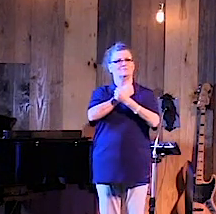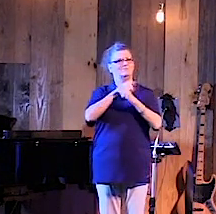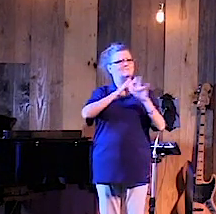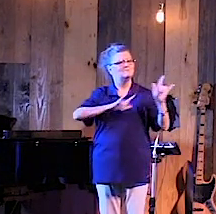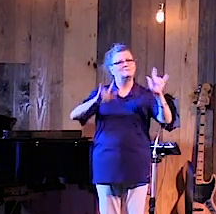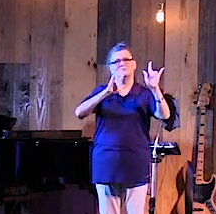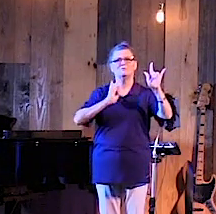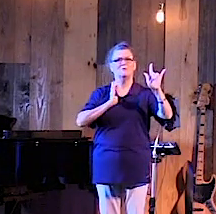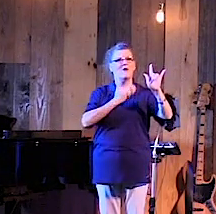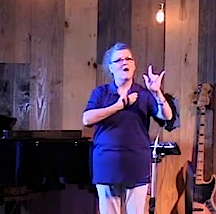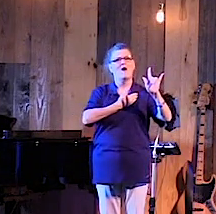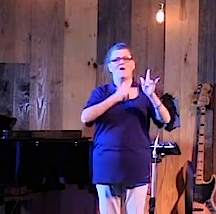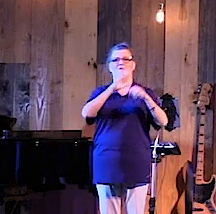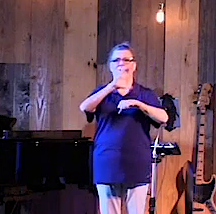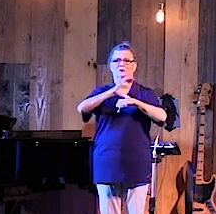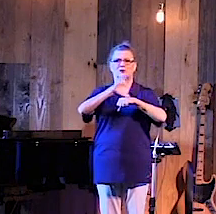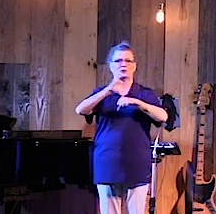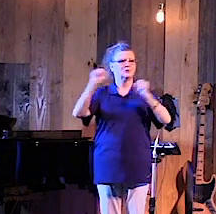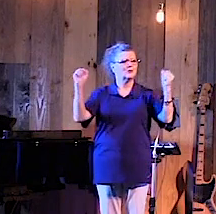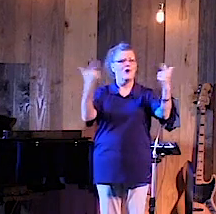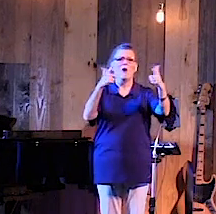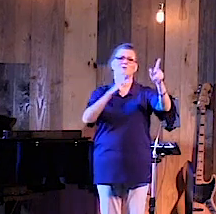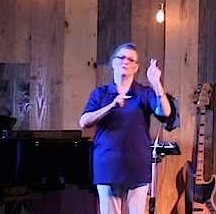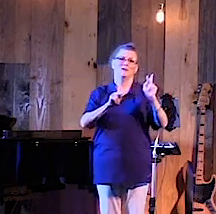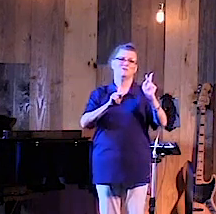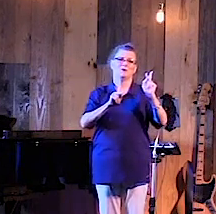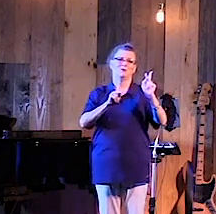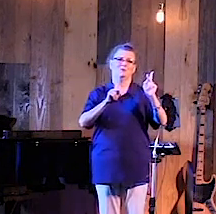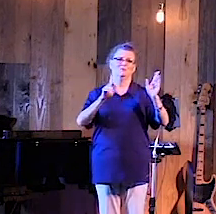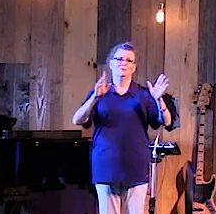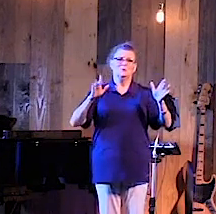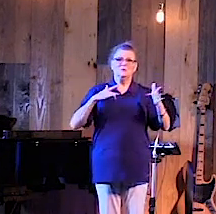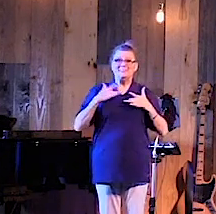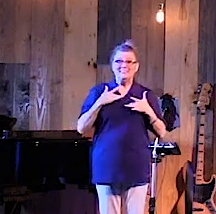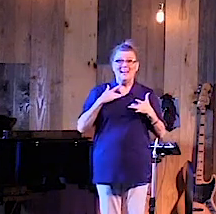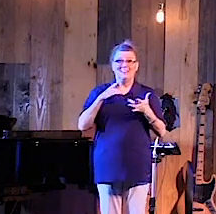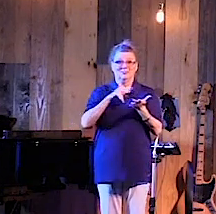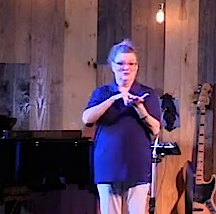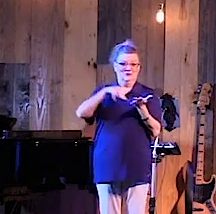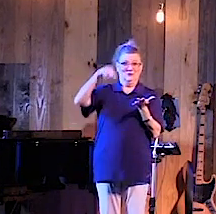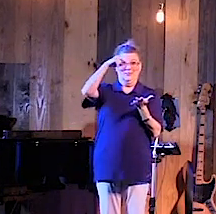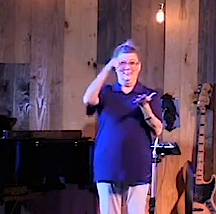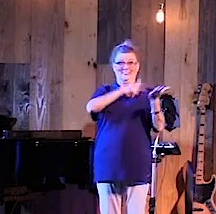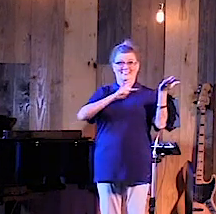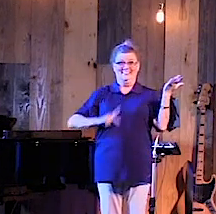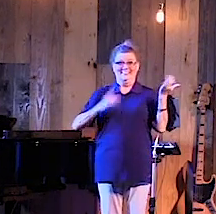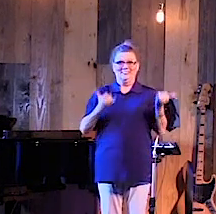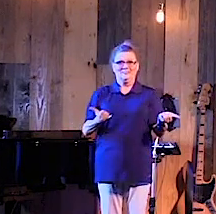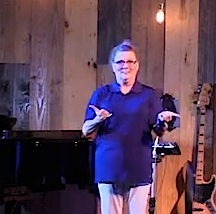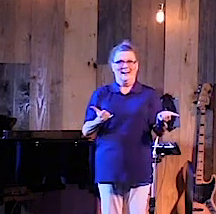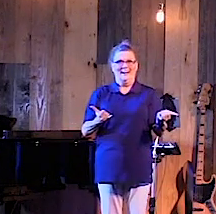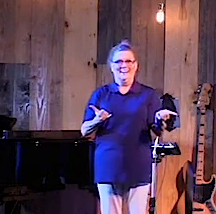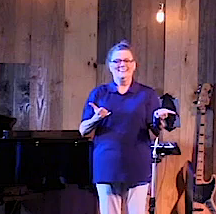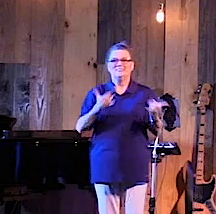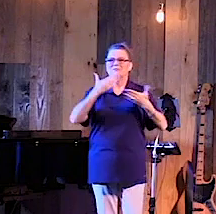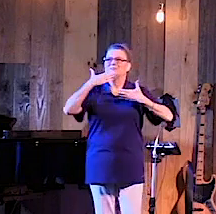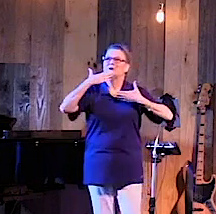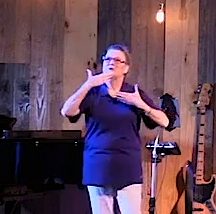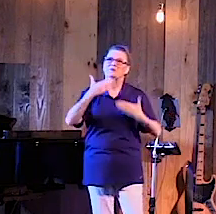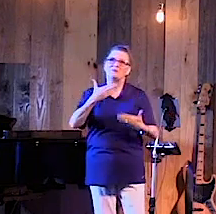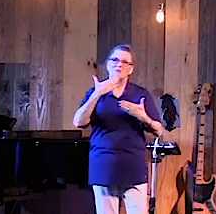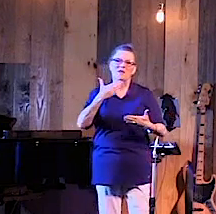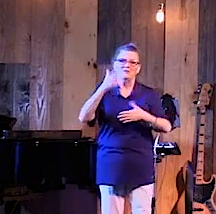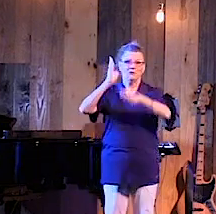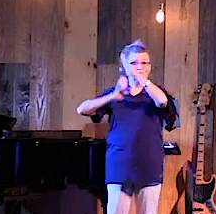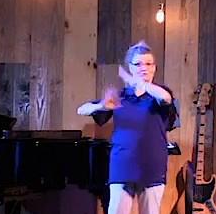really love really any and all people. We're grateful that we get to celebrate a resurrected King today. We are so very thankful that in the early